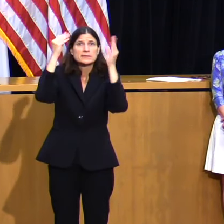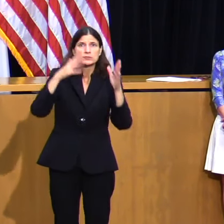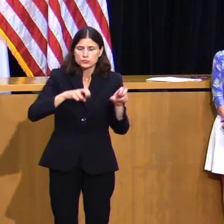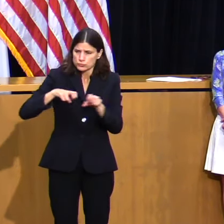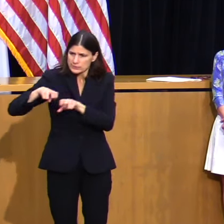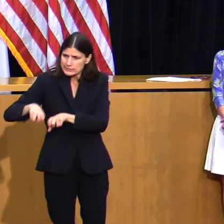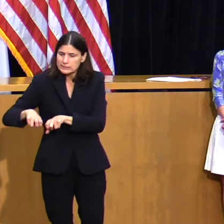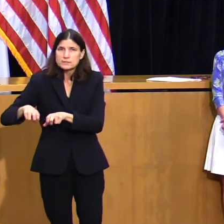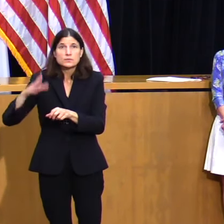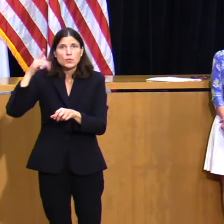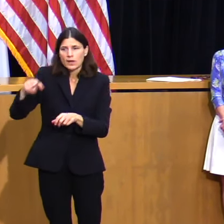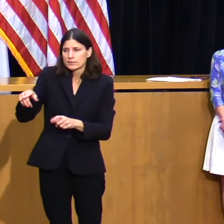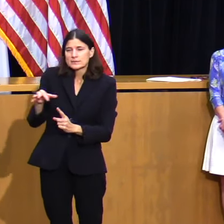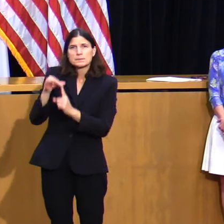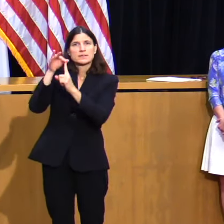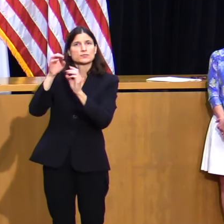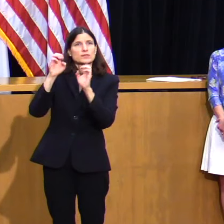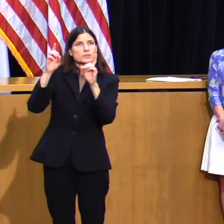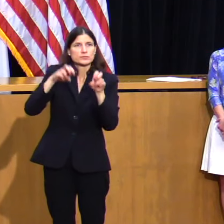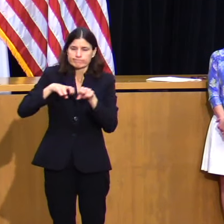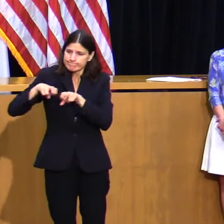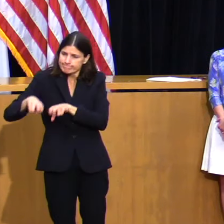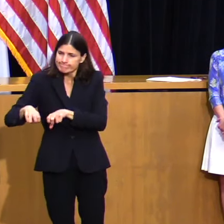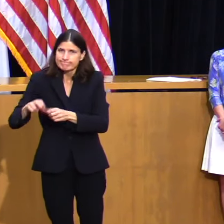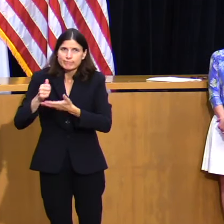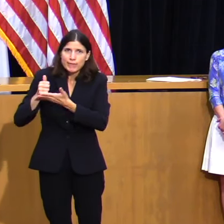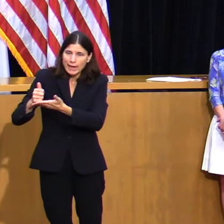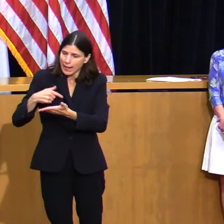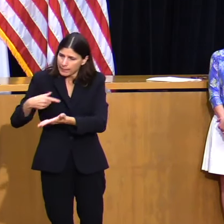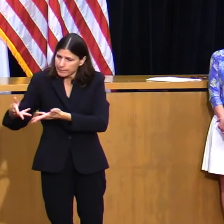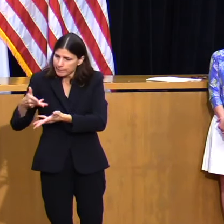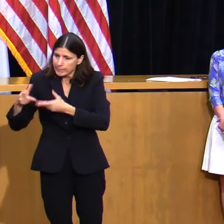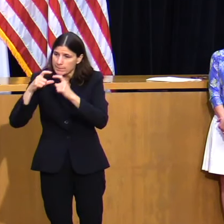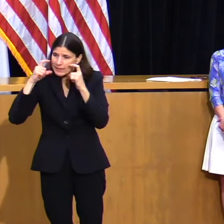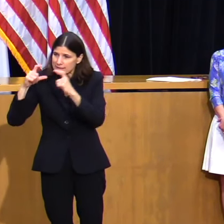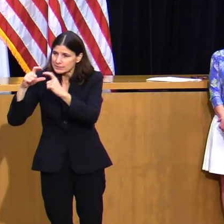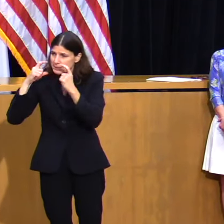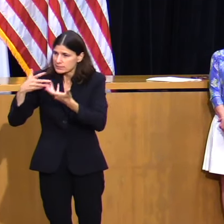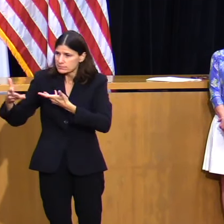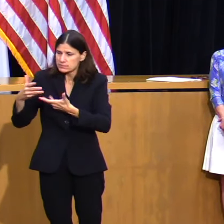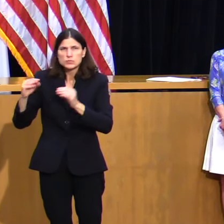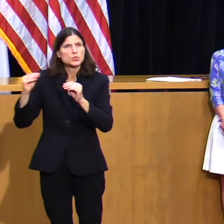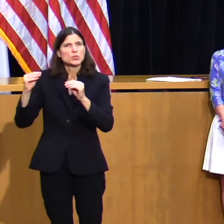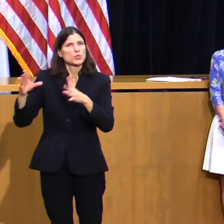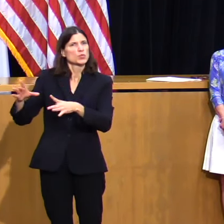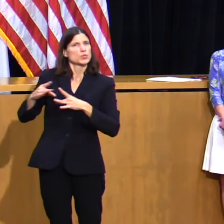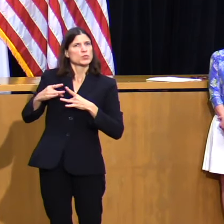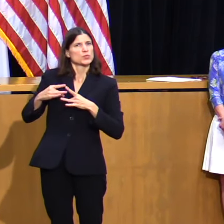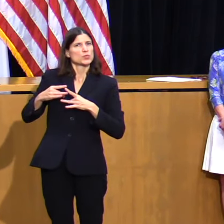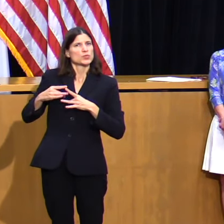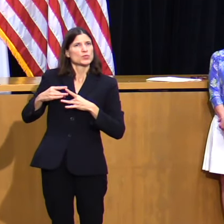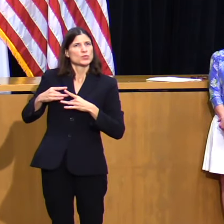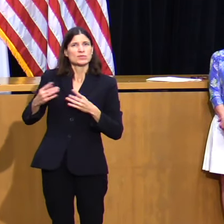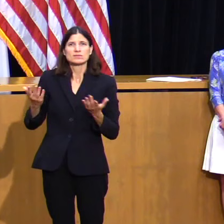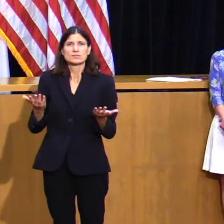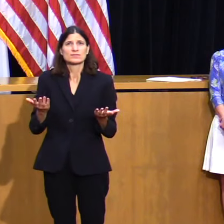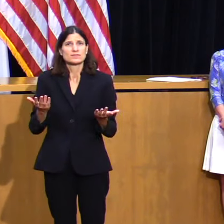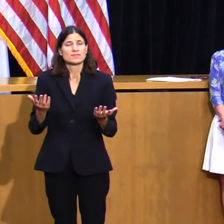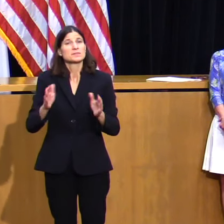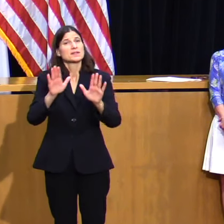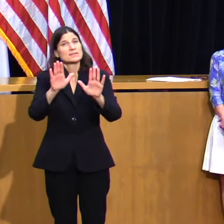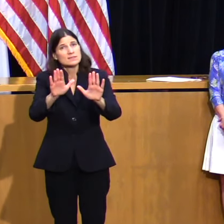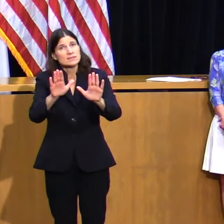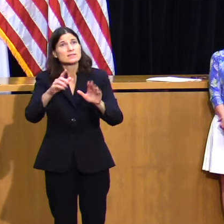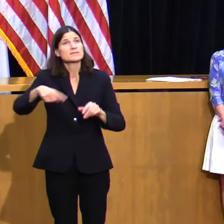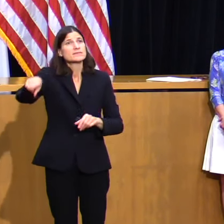can be done, and as I've said before, you know, we need to commit to the science. We believe we have, but we also